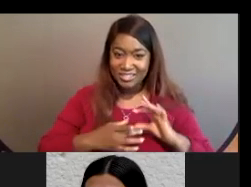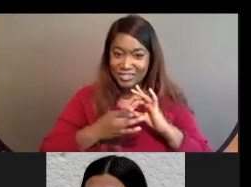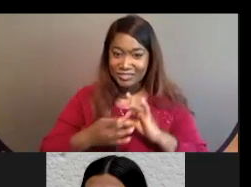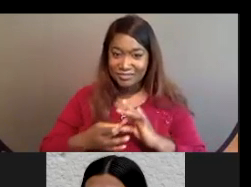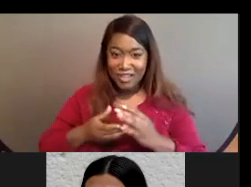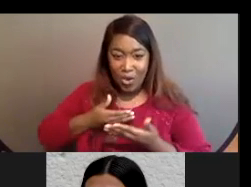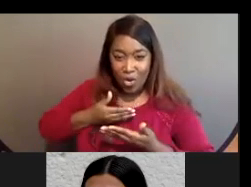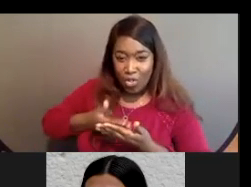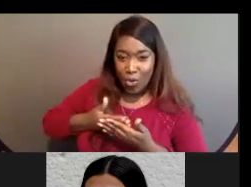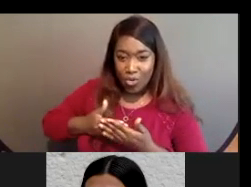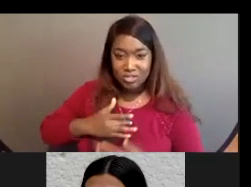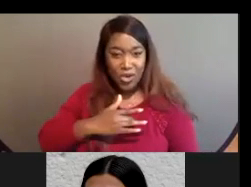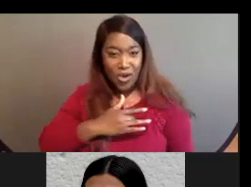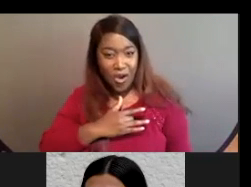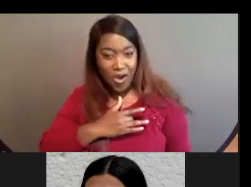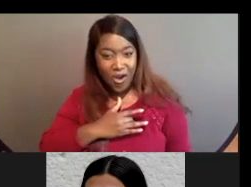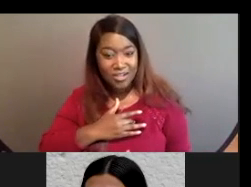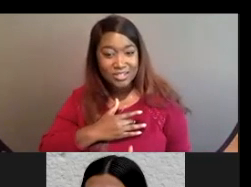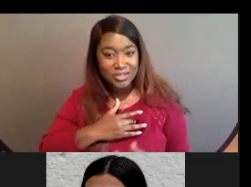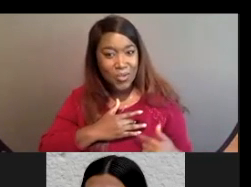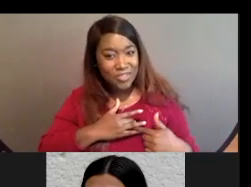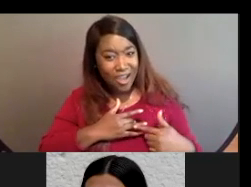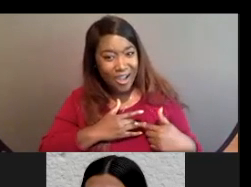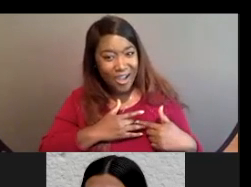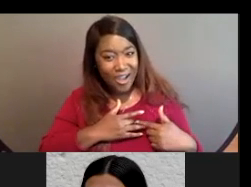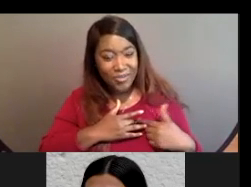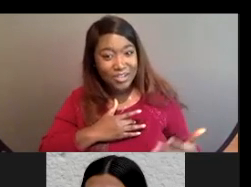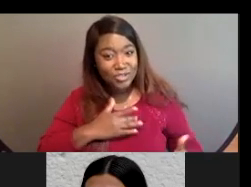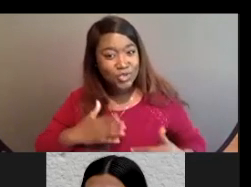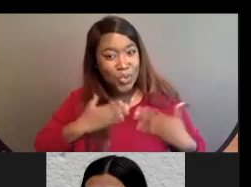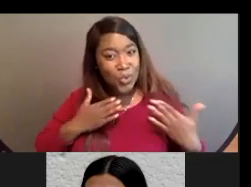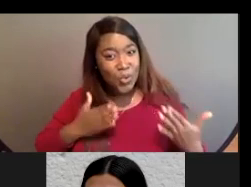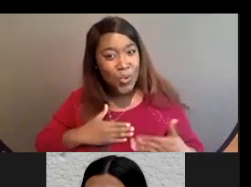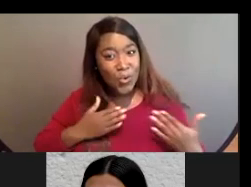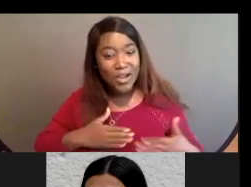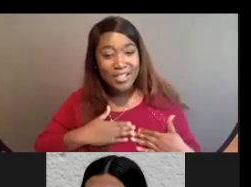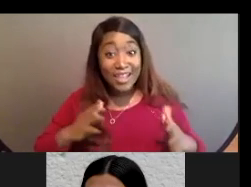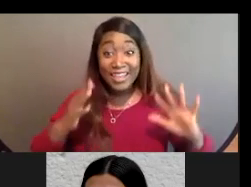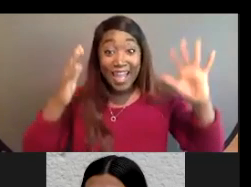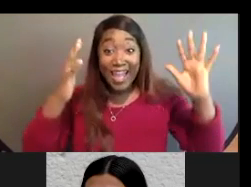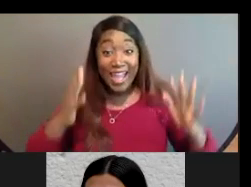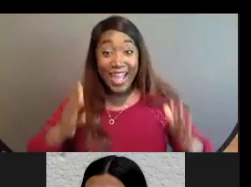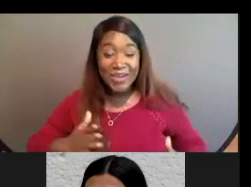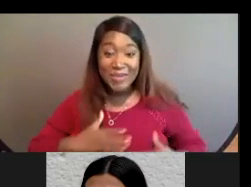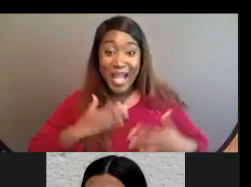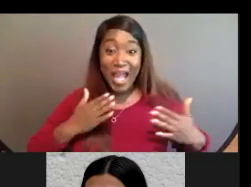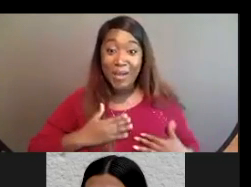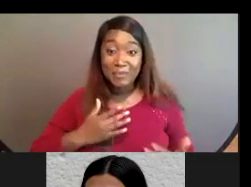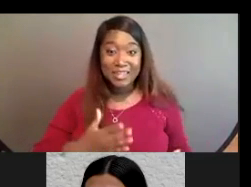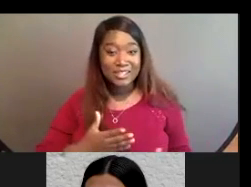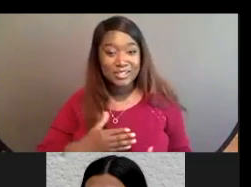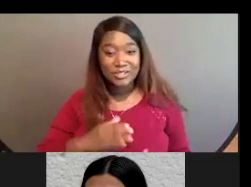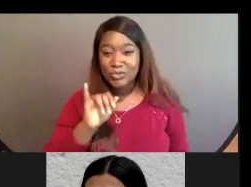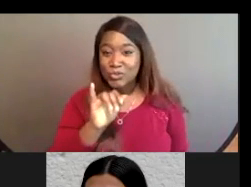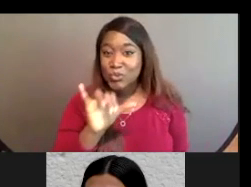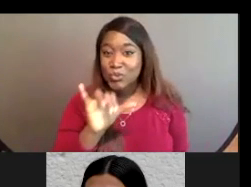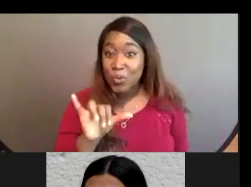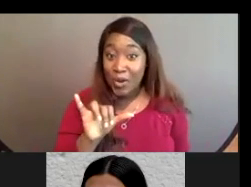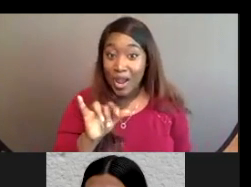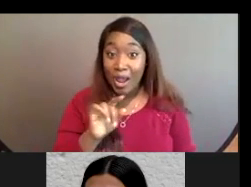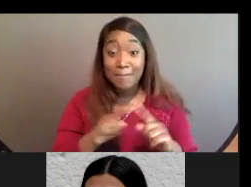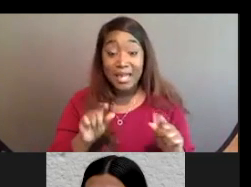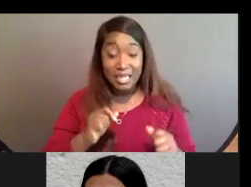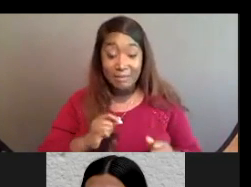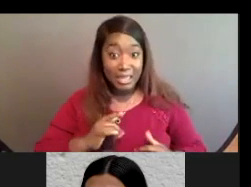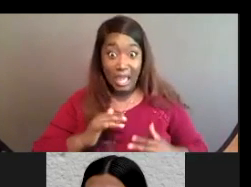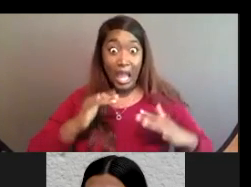and the emotion of the heart is joy. And that is joy both like, yay, I'm happy joy, but it's also joy of mania when it's taken too far.